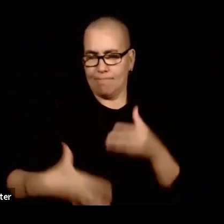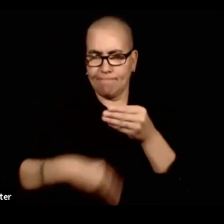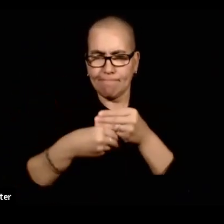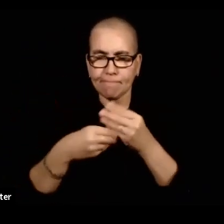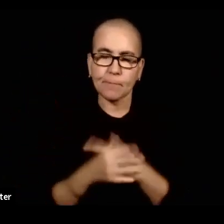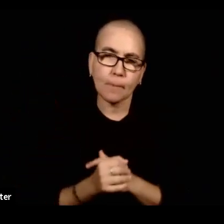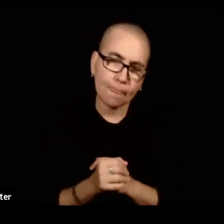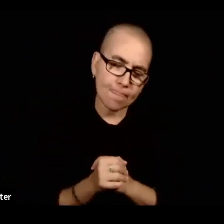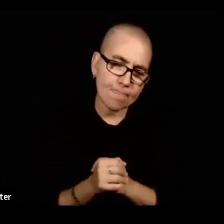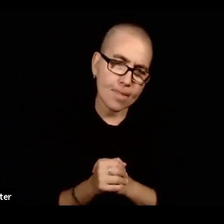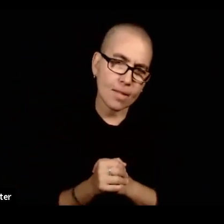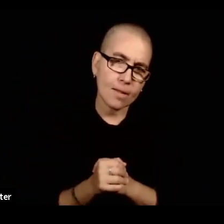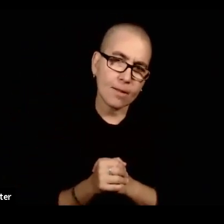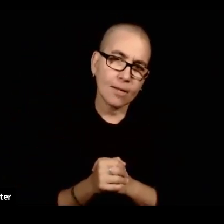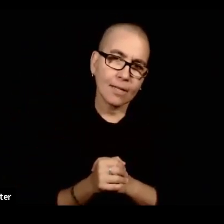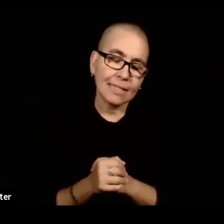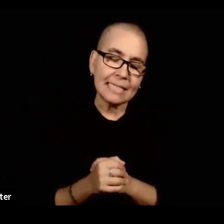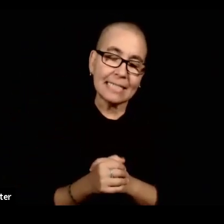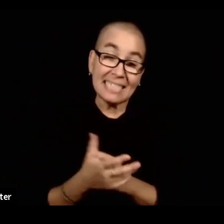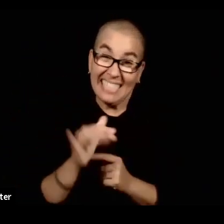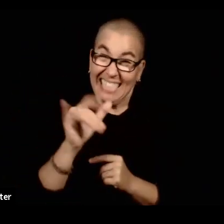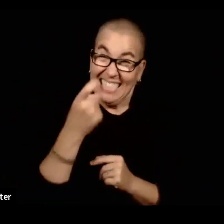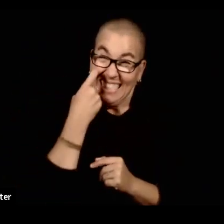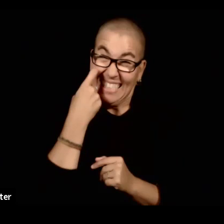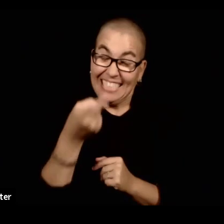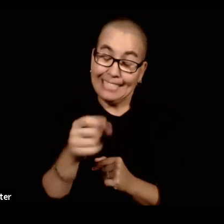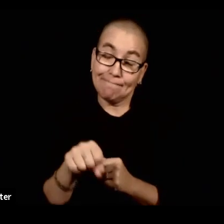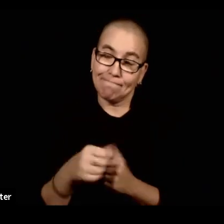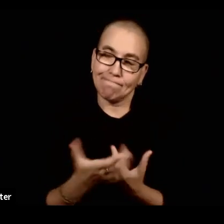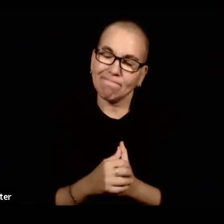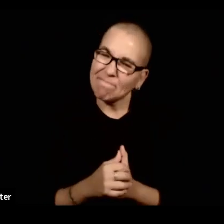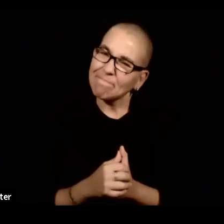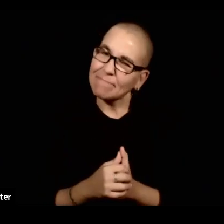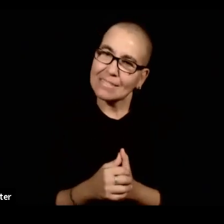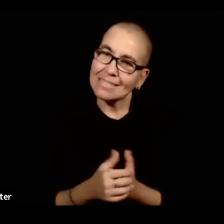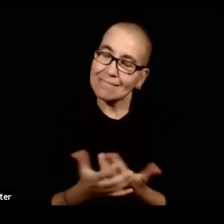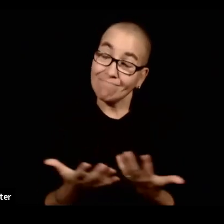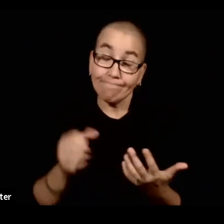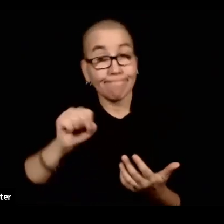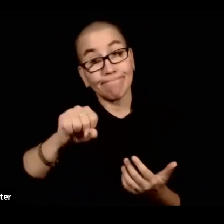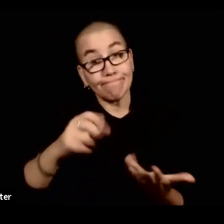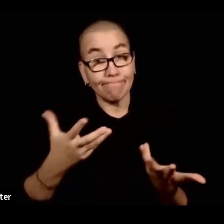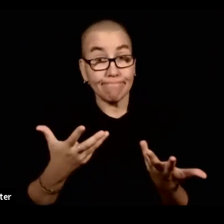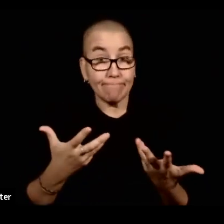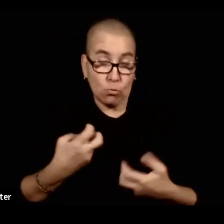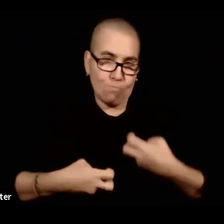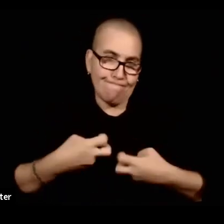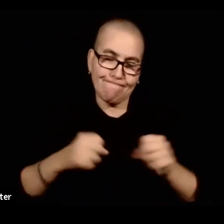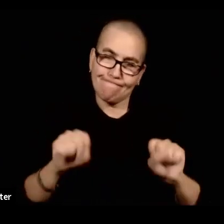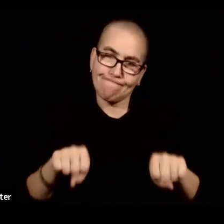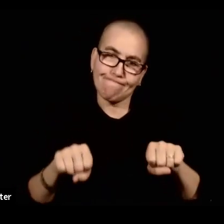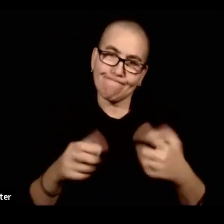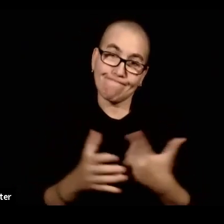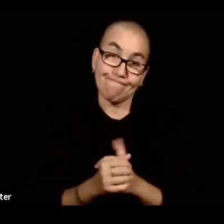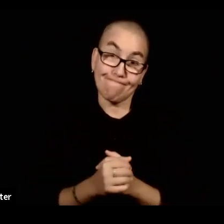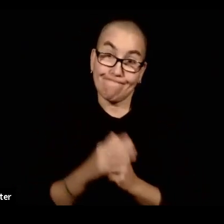interesting potential issue. What would lead someone to be concerned about getting